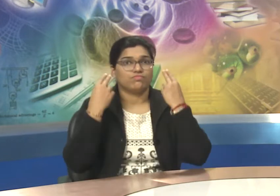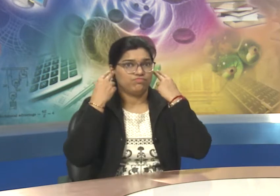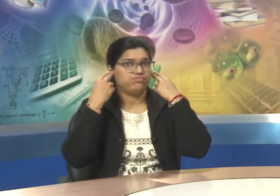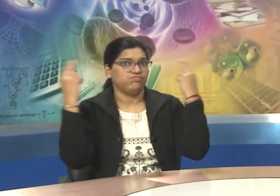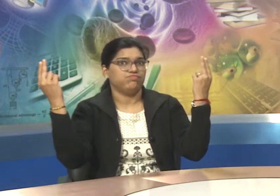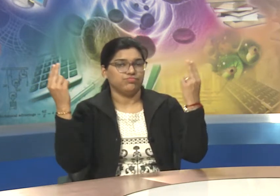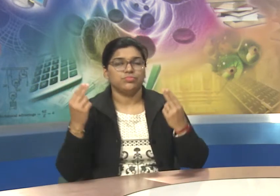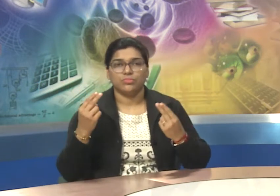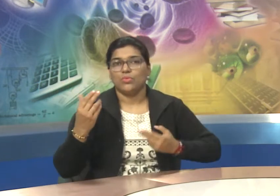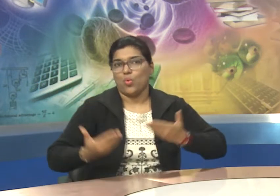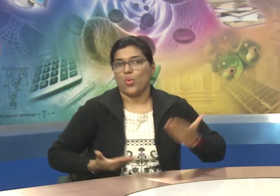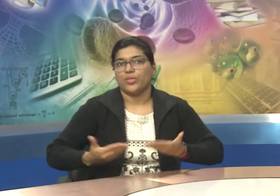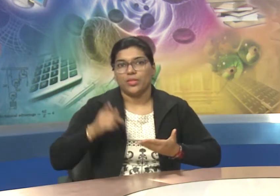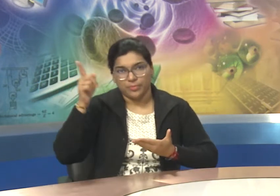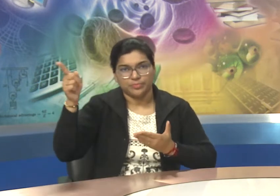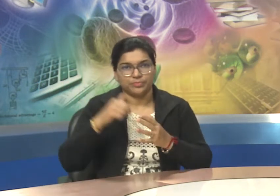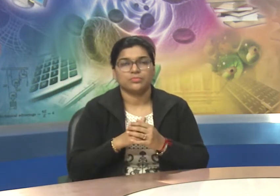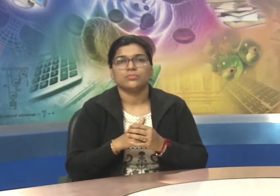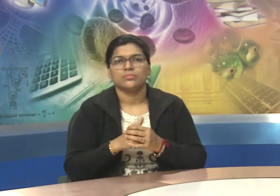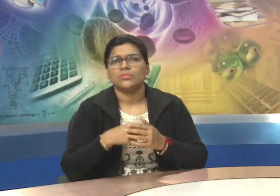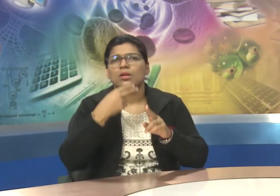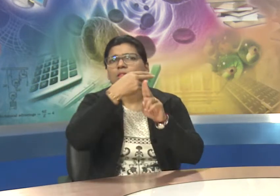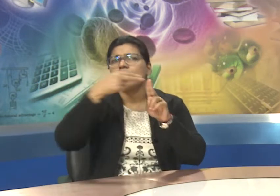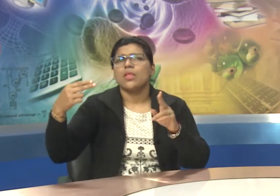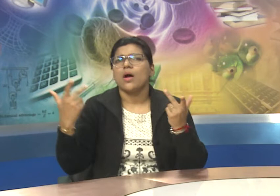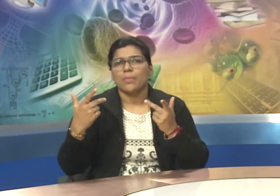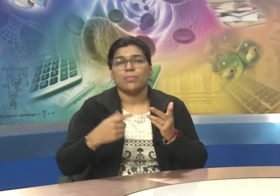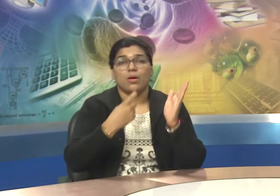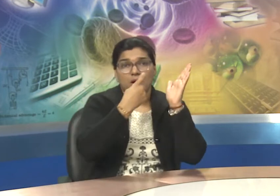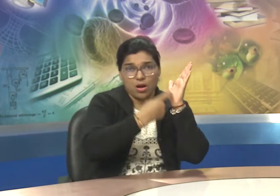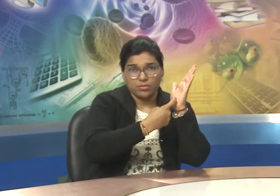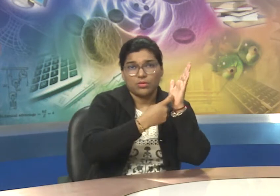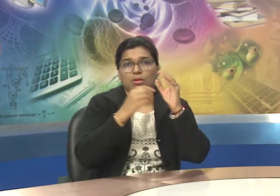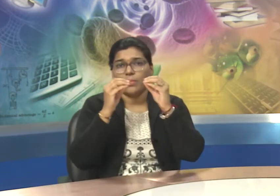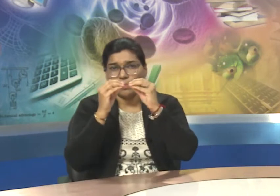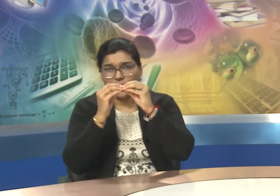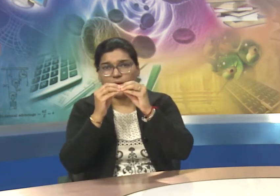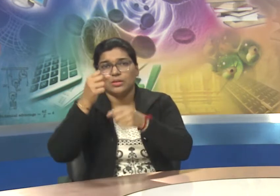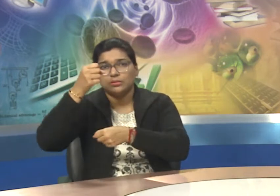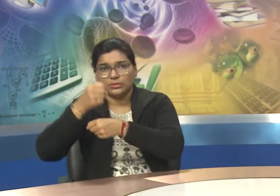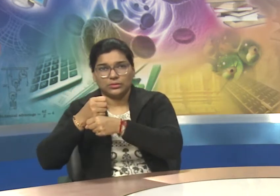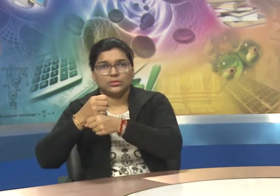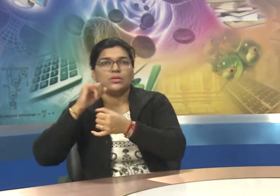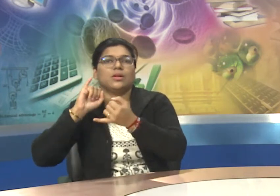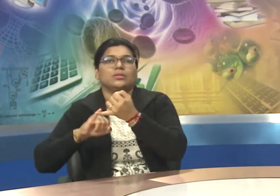There are some famous banyan trees in India. In the